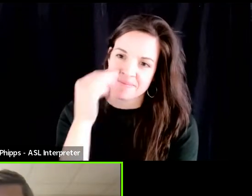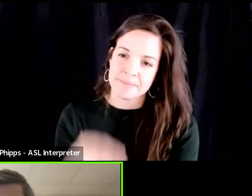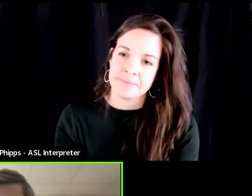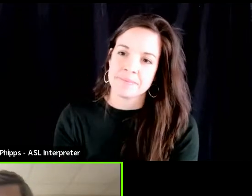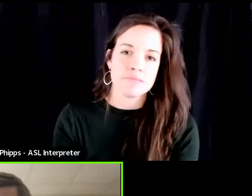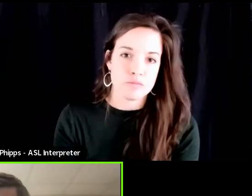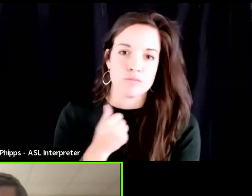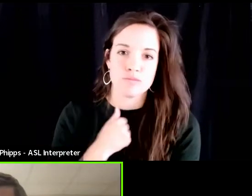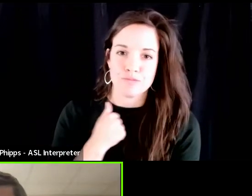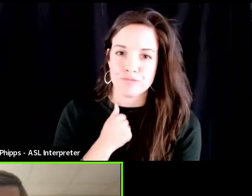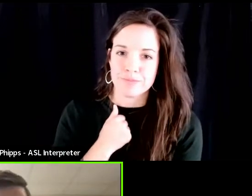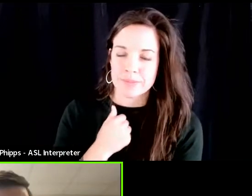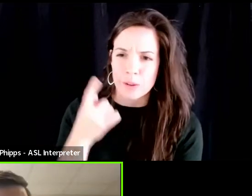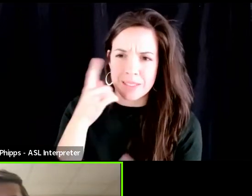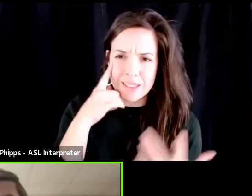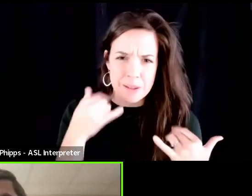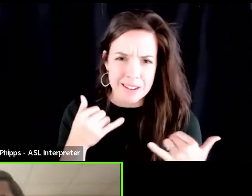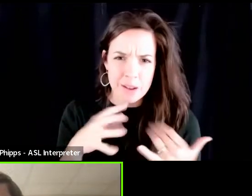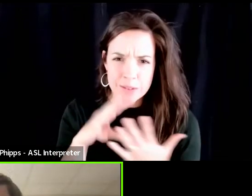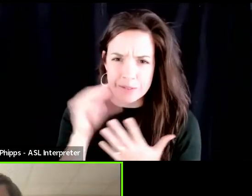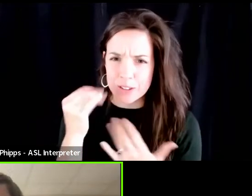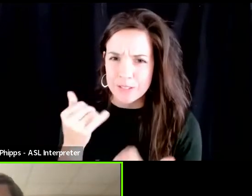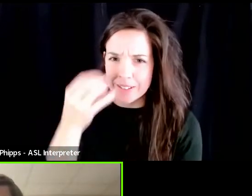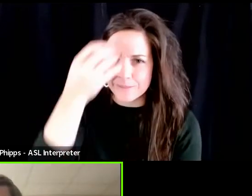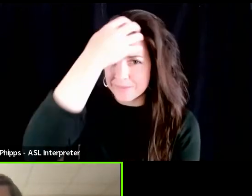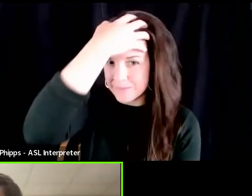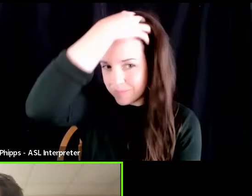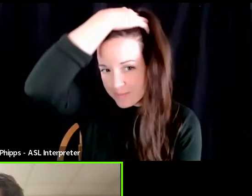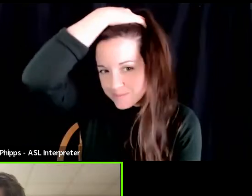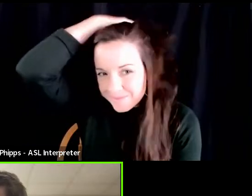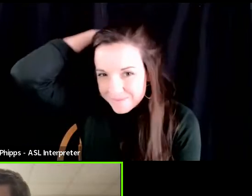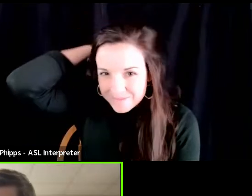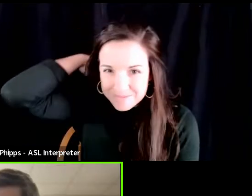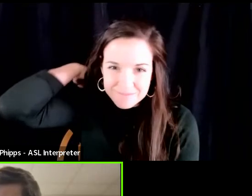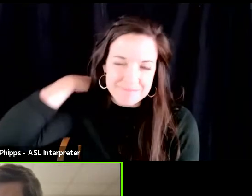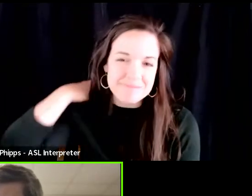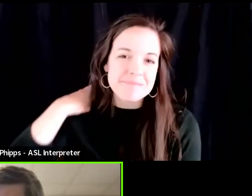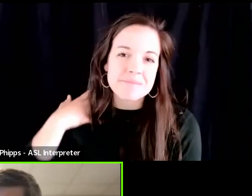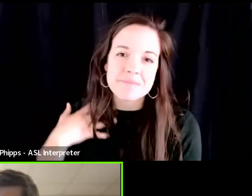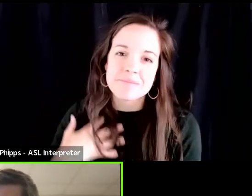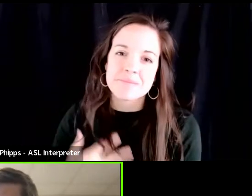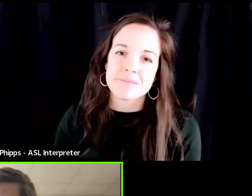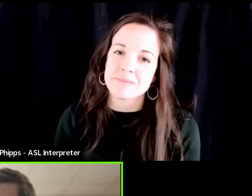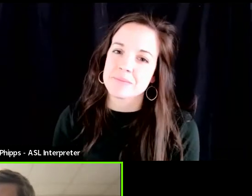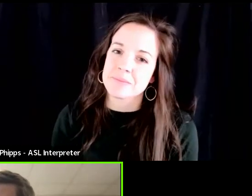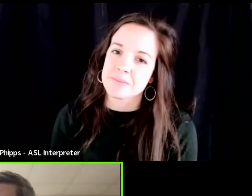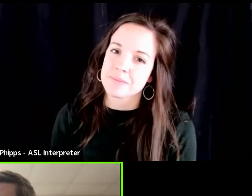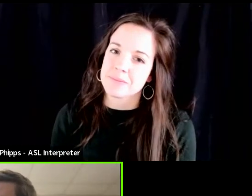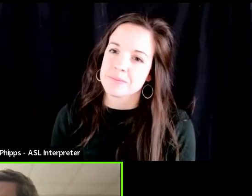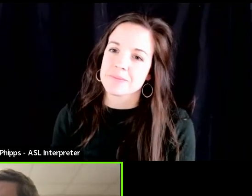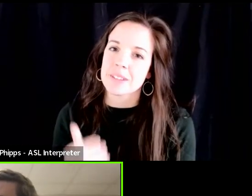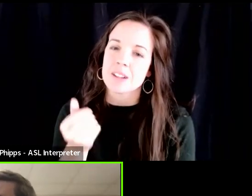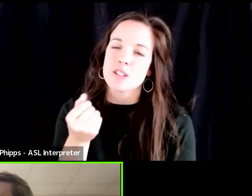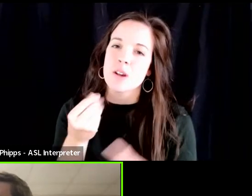Sorry, you'd think by now we would have learned, right? there are a couple of questions actually about desalination.